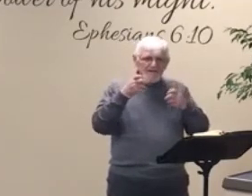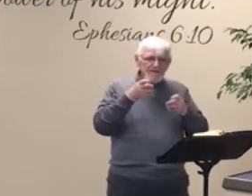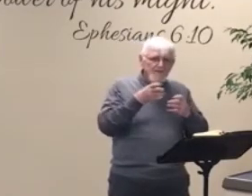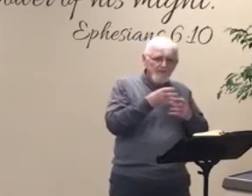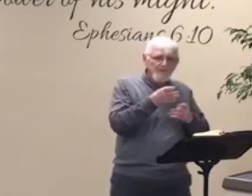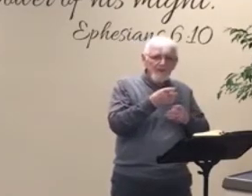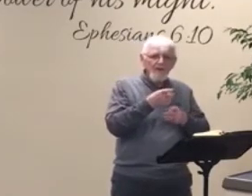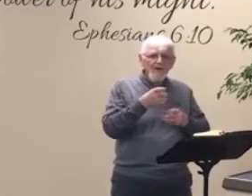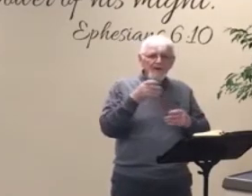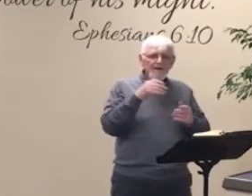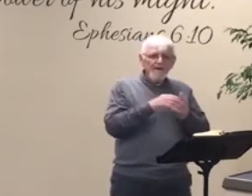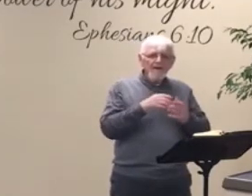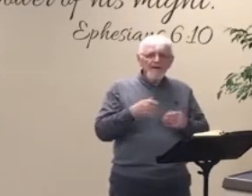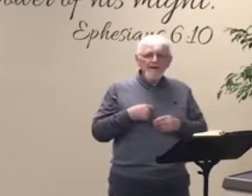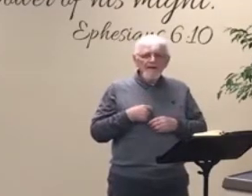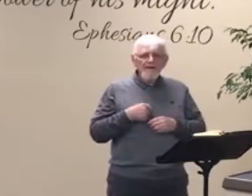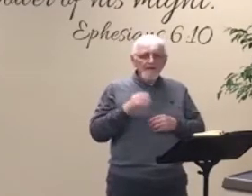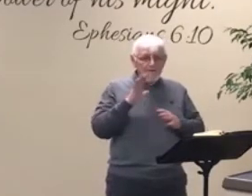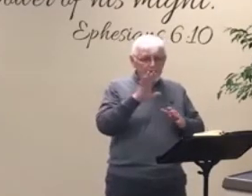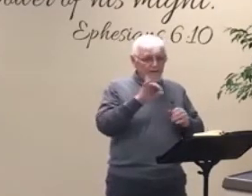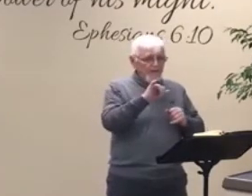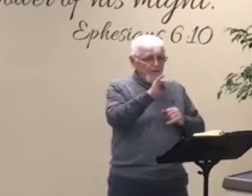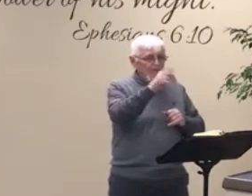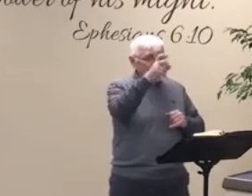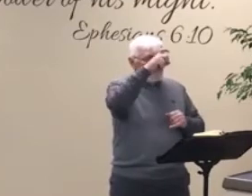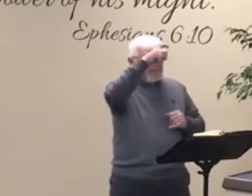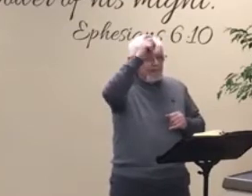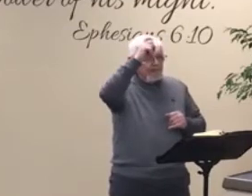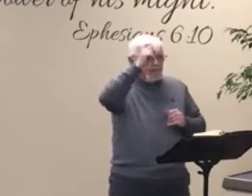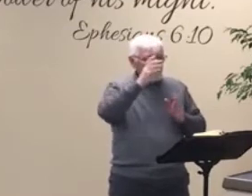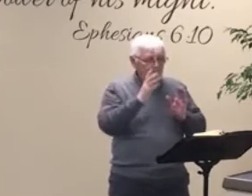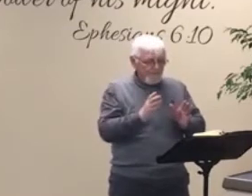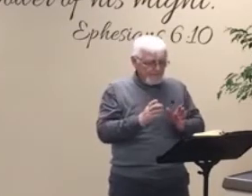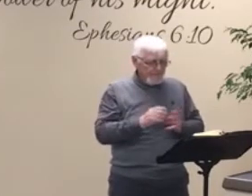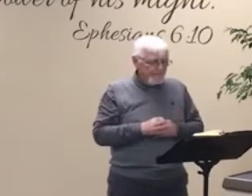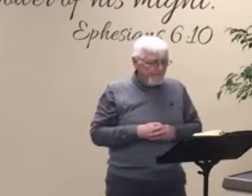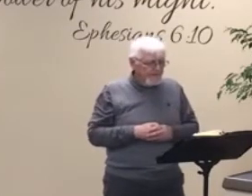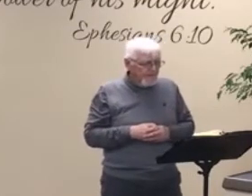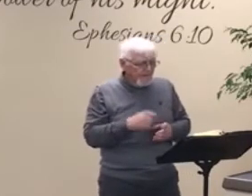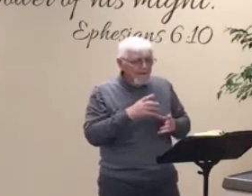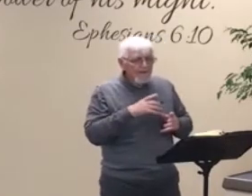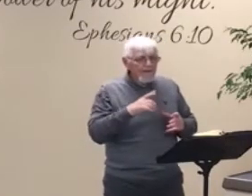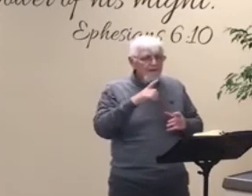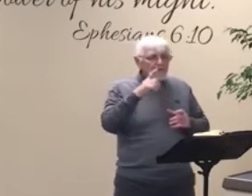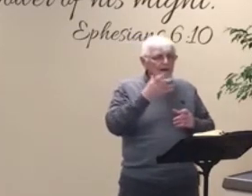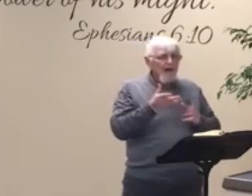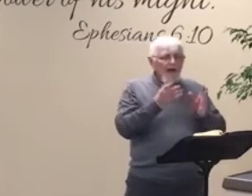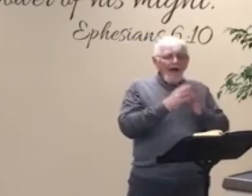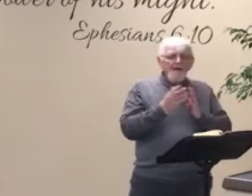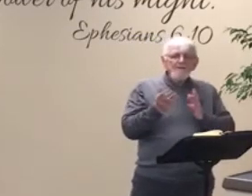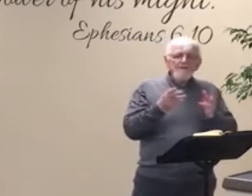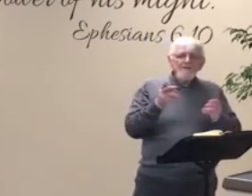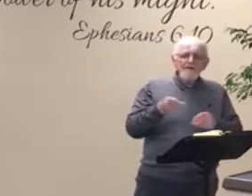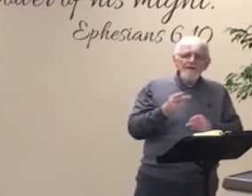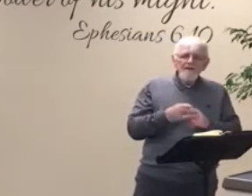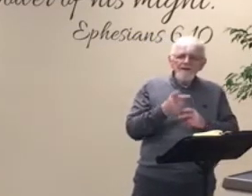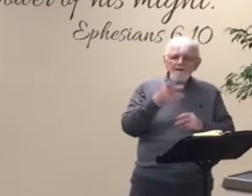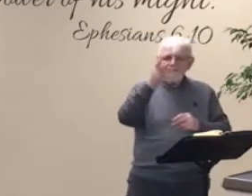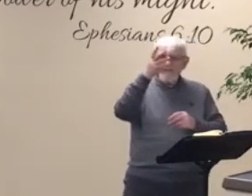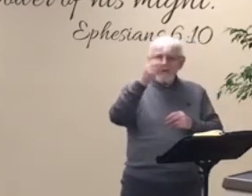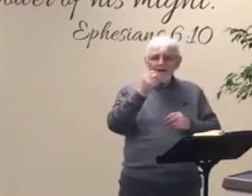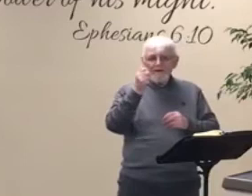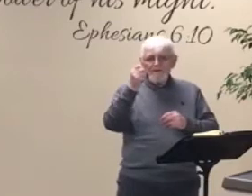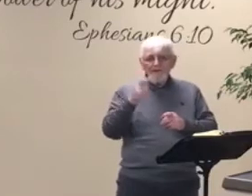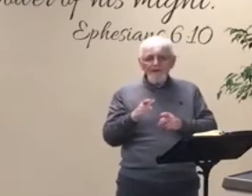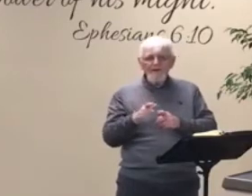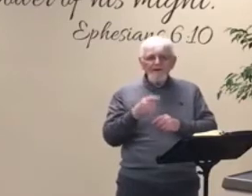thou art even as Pharaoh. I think some humbling has taken place. My Lord asked his servant, saying, Have ye a father or a brother? And